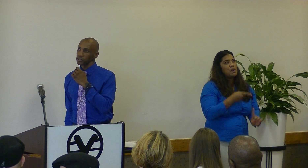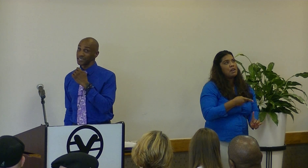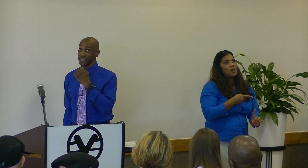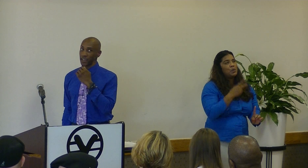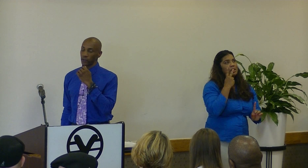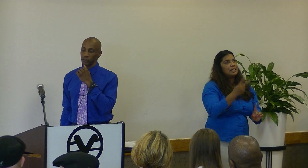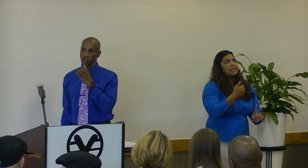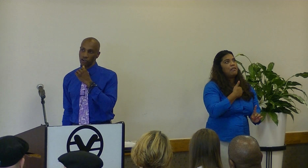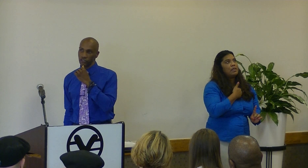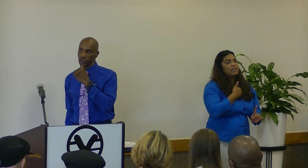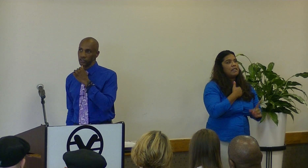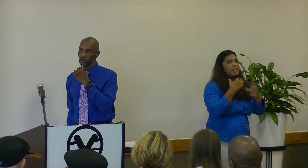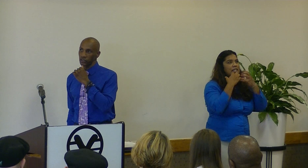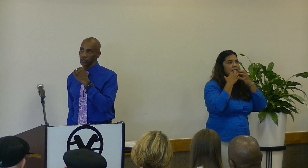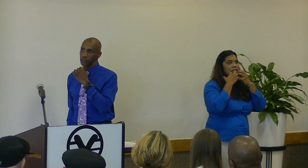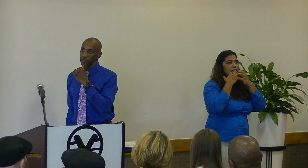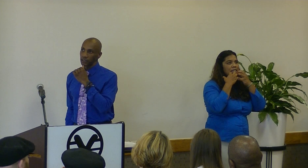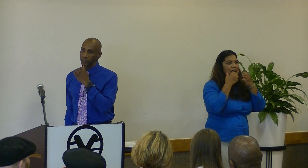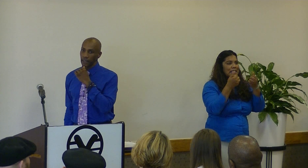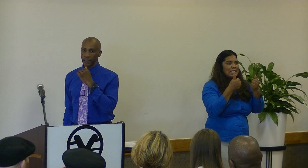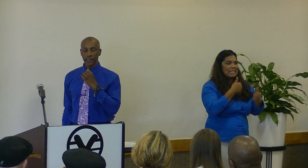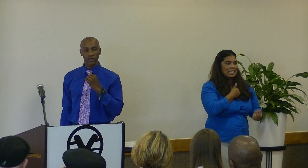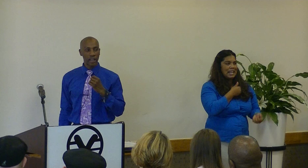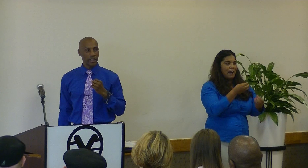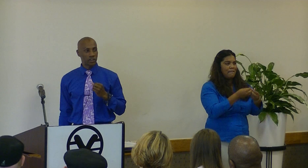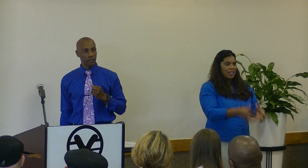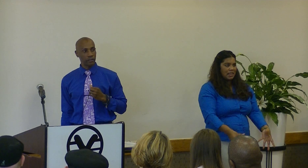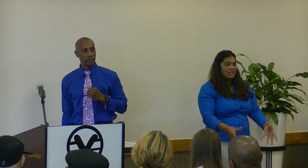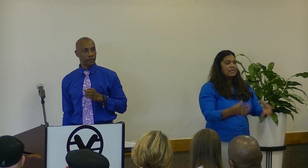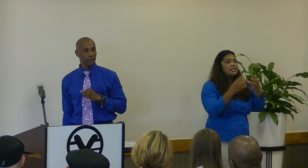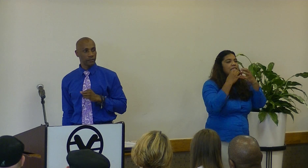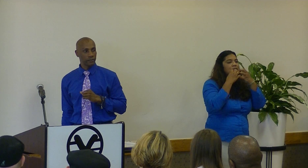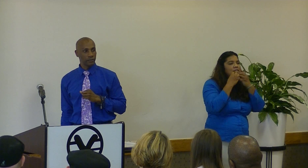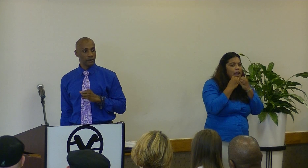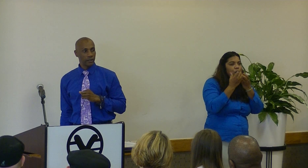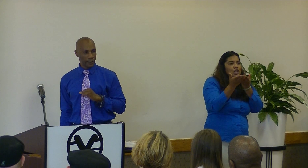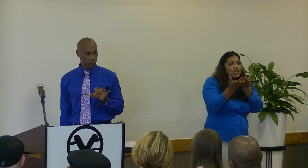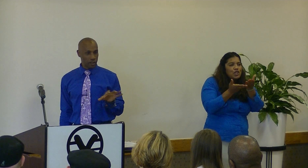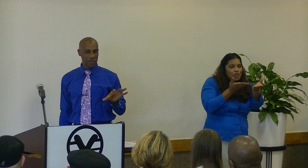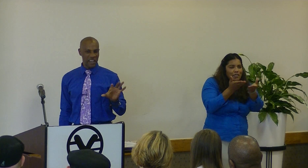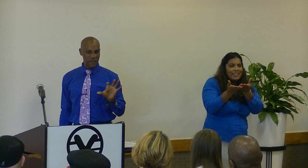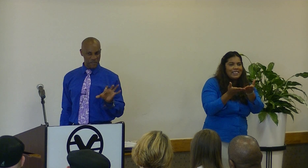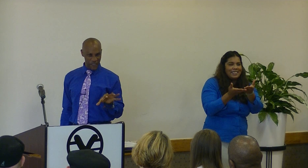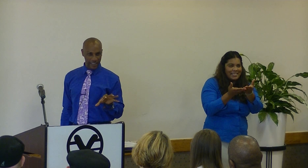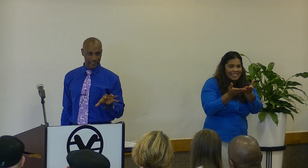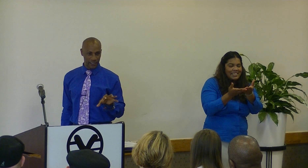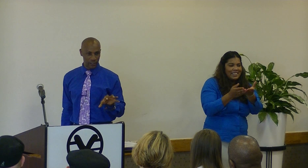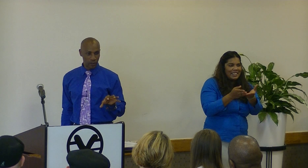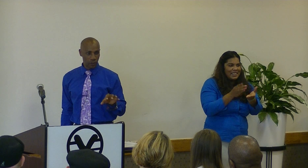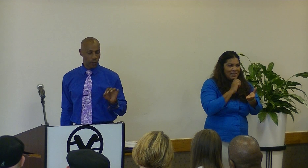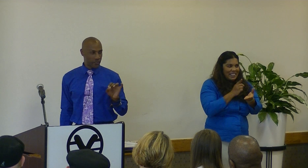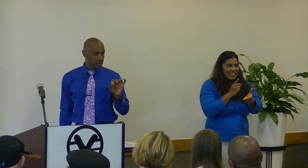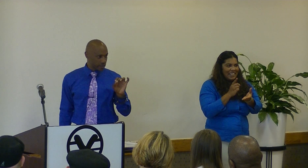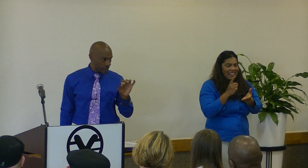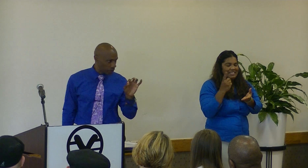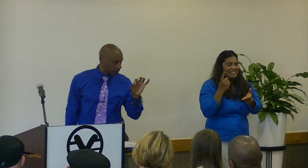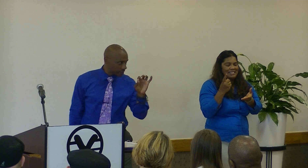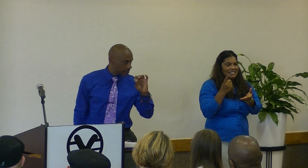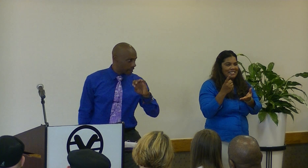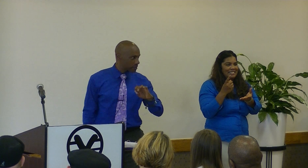selfless, sacred service like a contagion? Like you can be infected